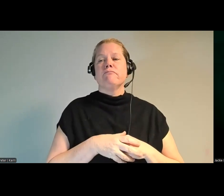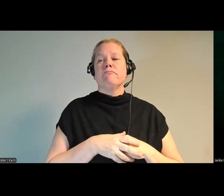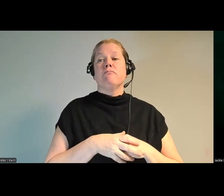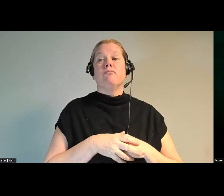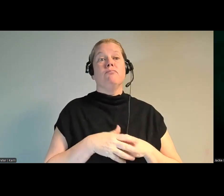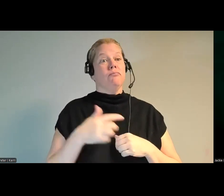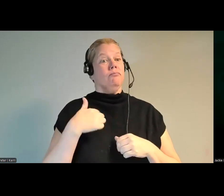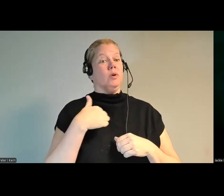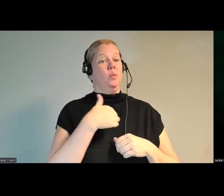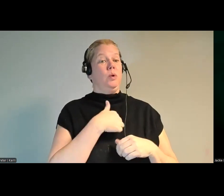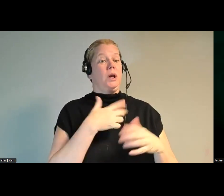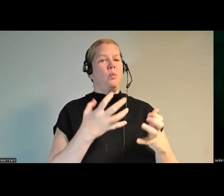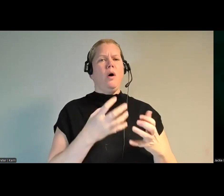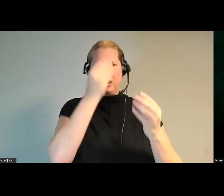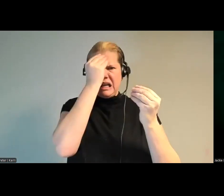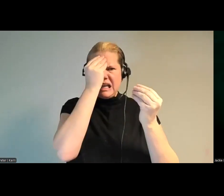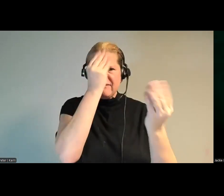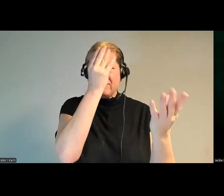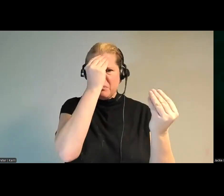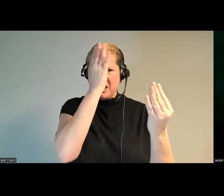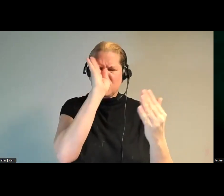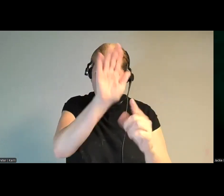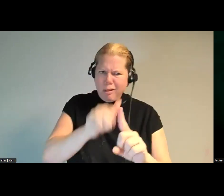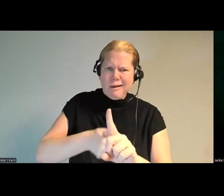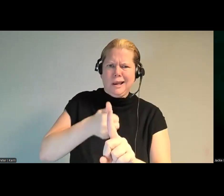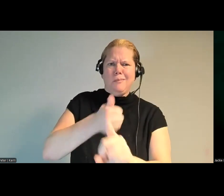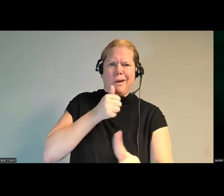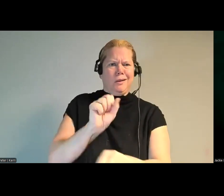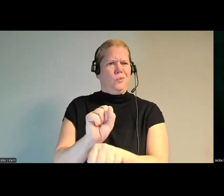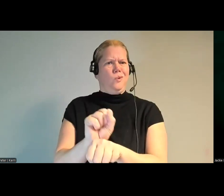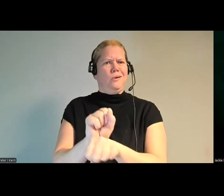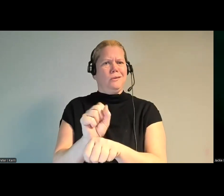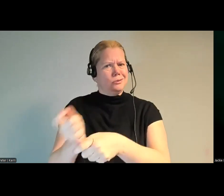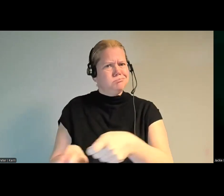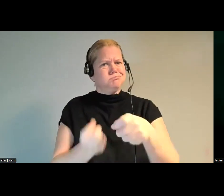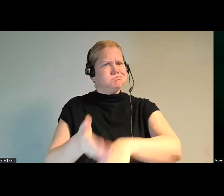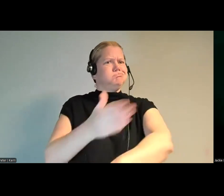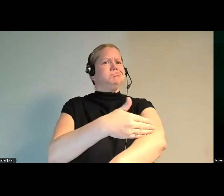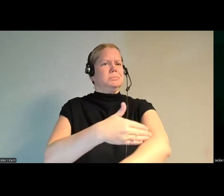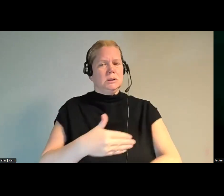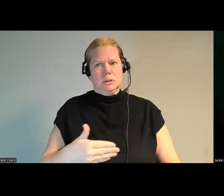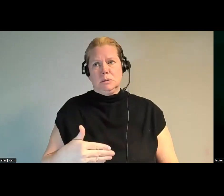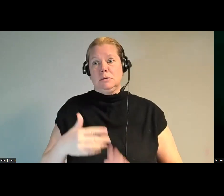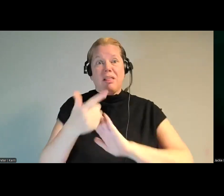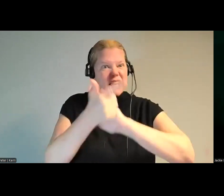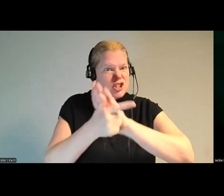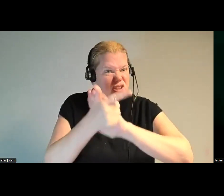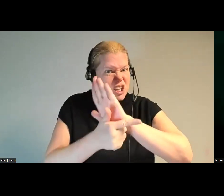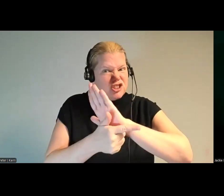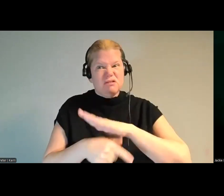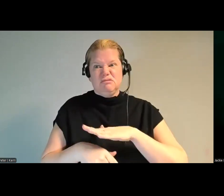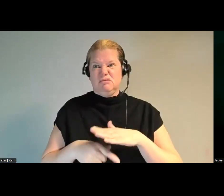for information that will impact the work we do around legislation. What areas should we be focused